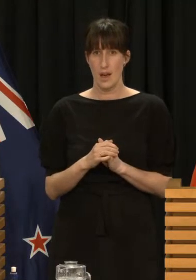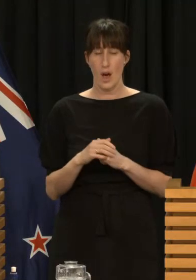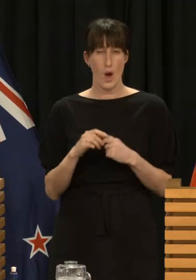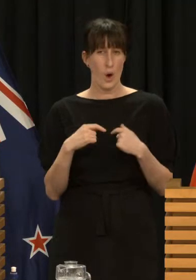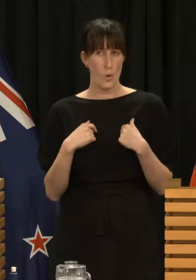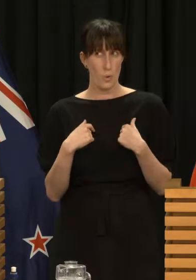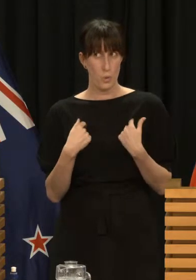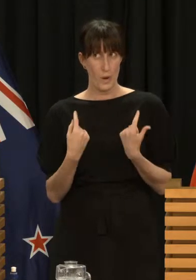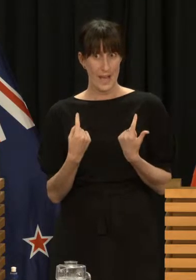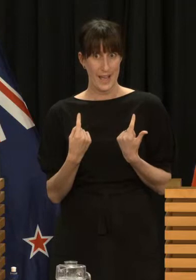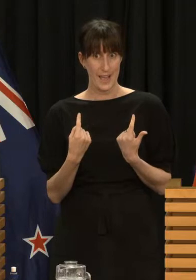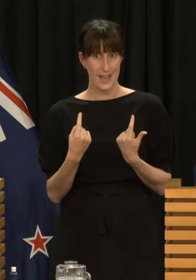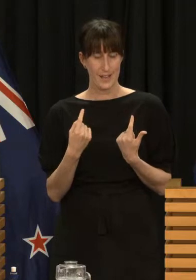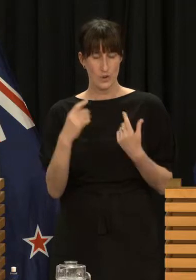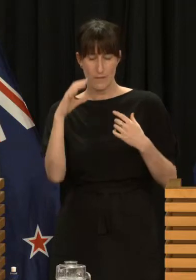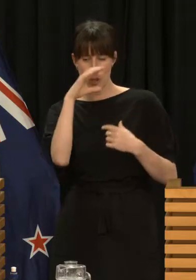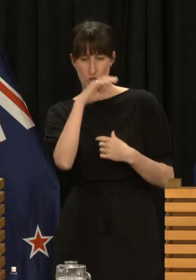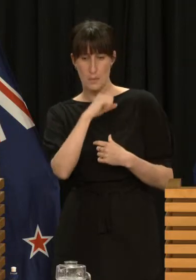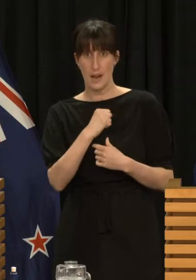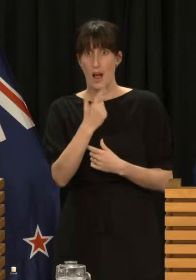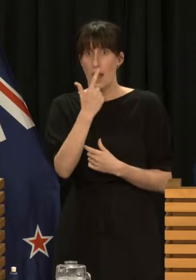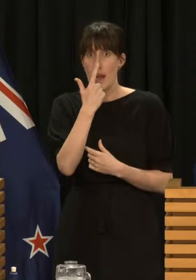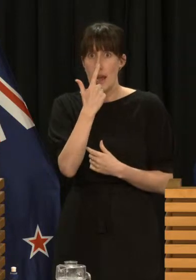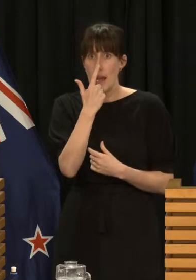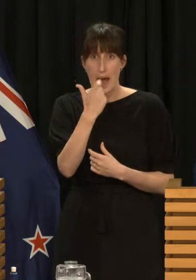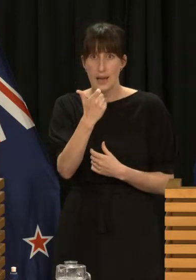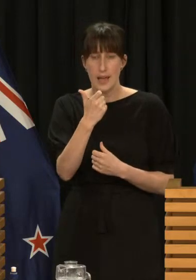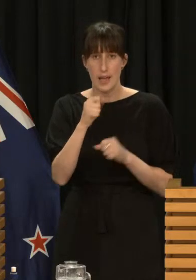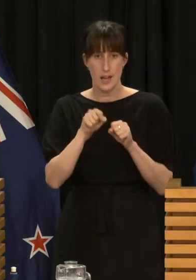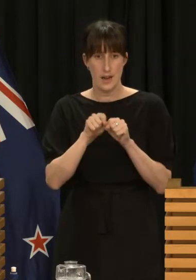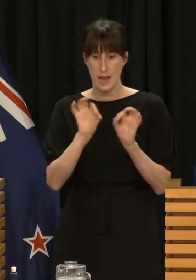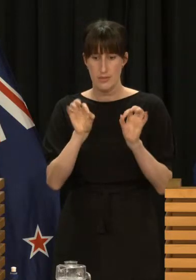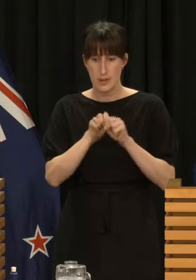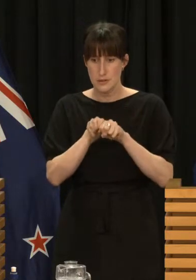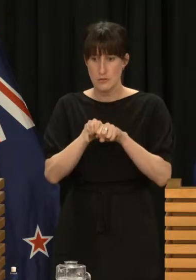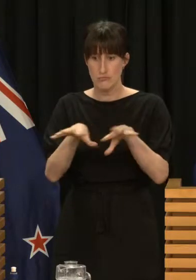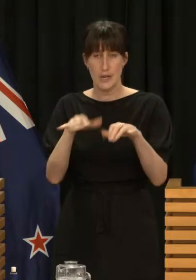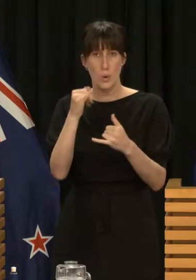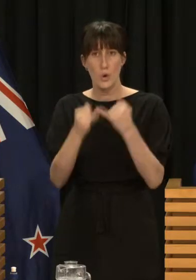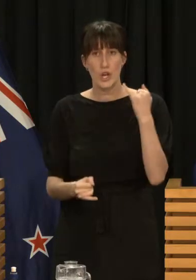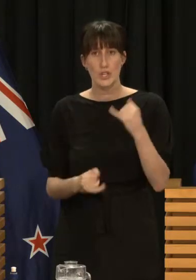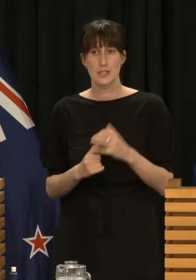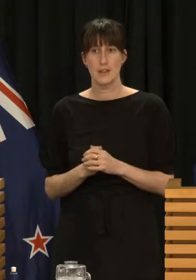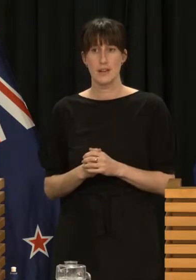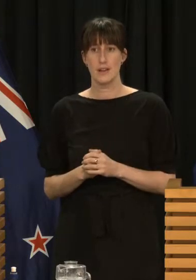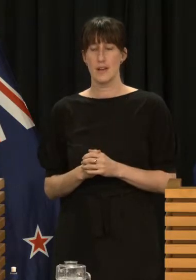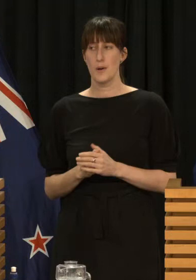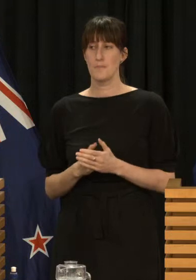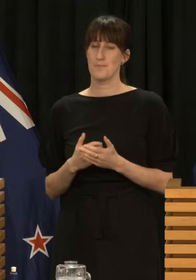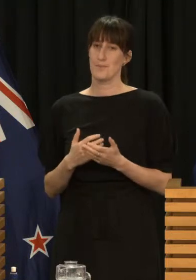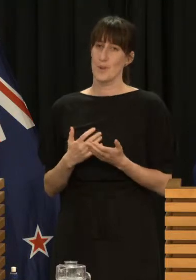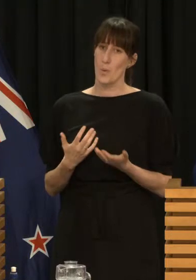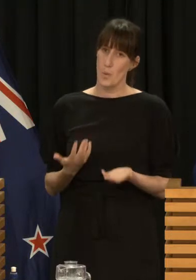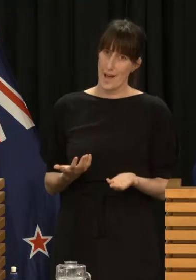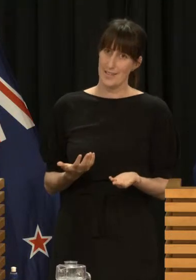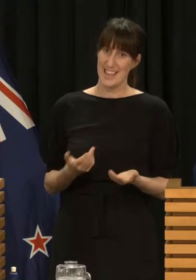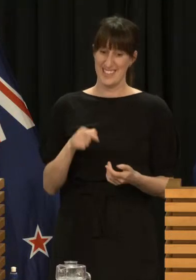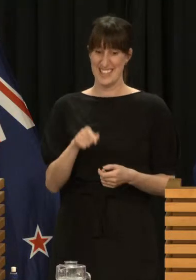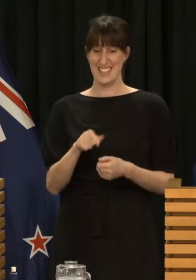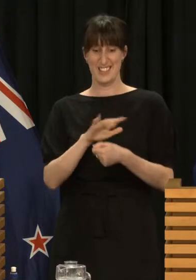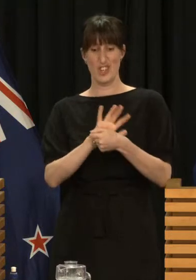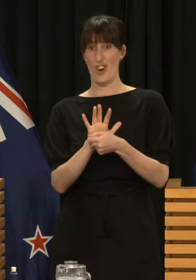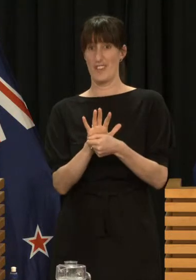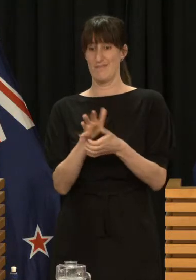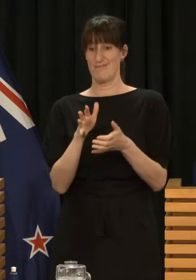masquerading as competence? Look, what I would simply say is it's a virus. There's good luck and bad luck all the way through this,